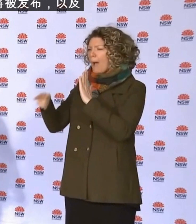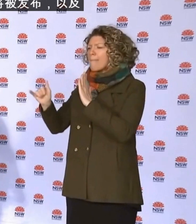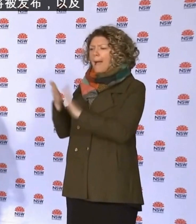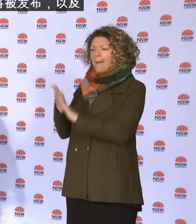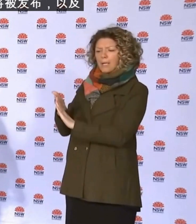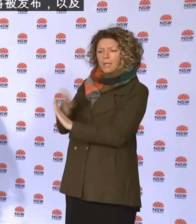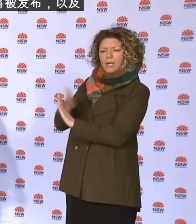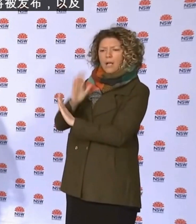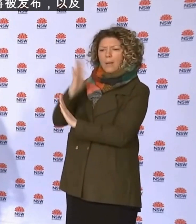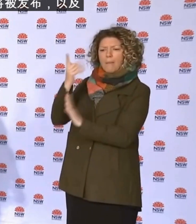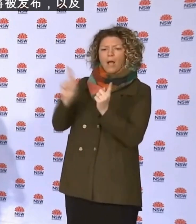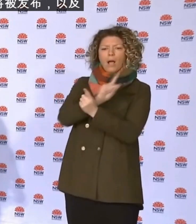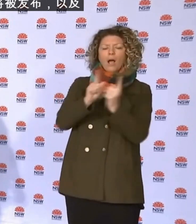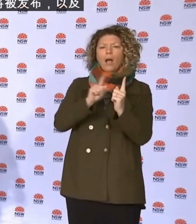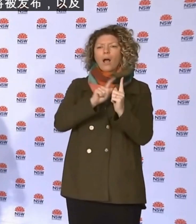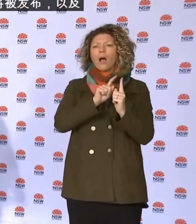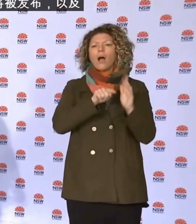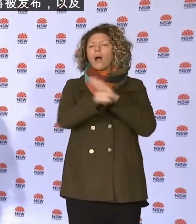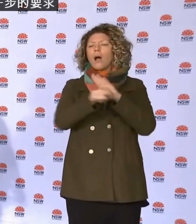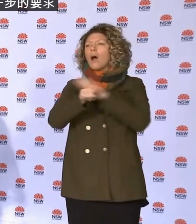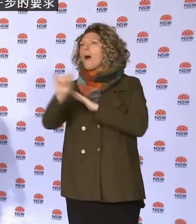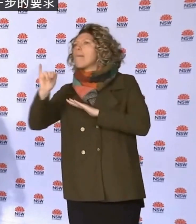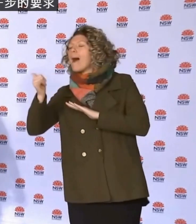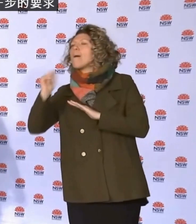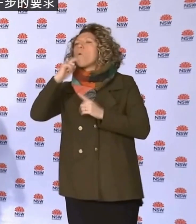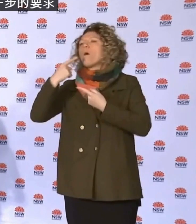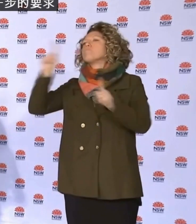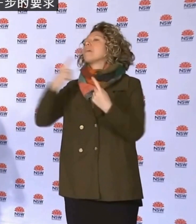he was infectious in community. That information will be released, and any